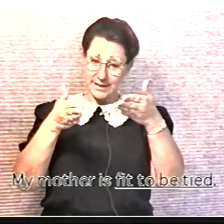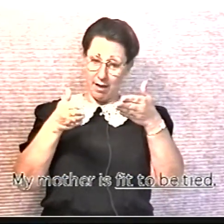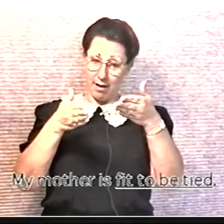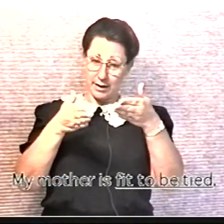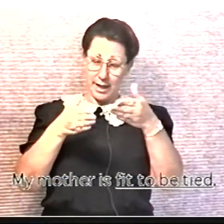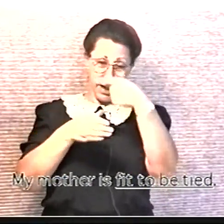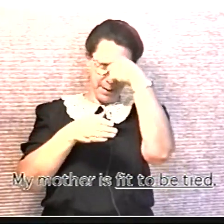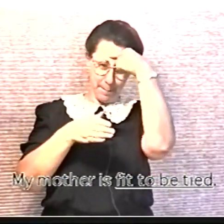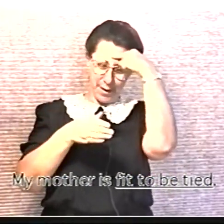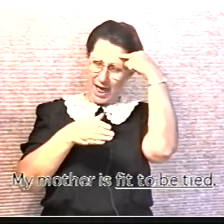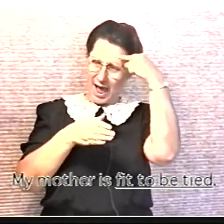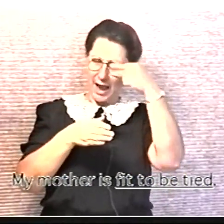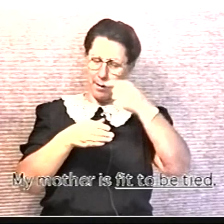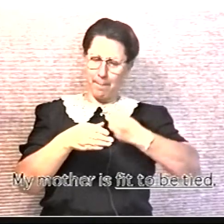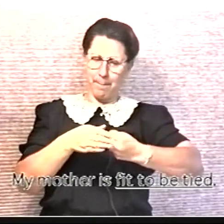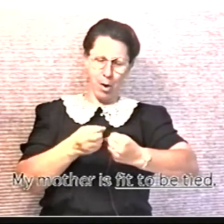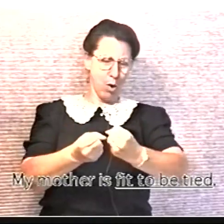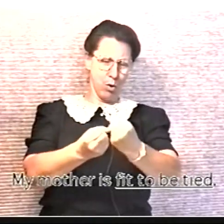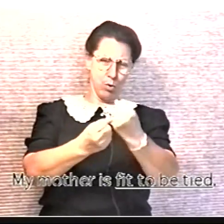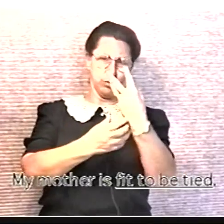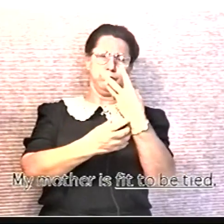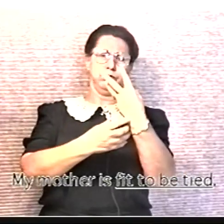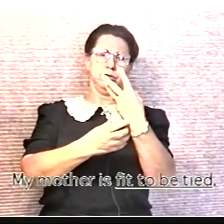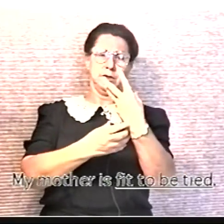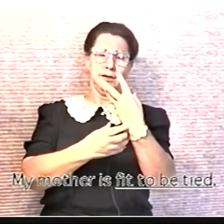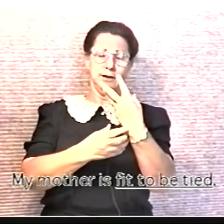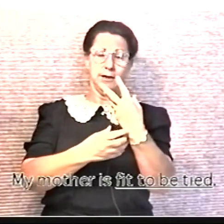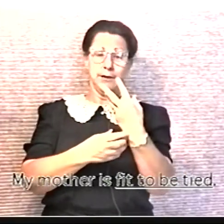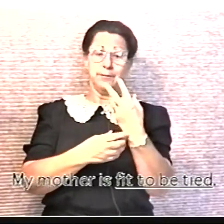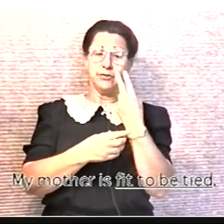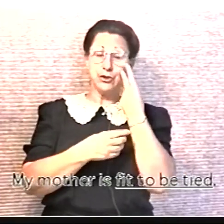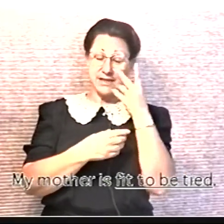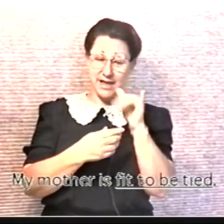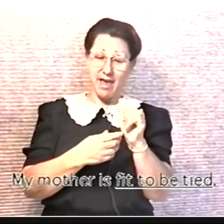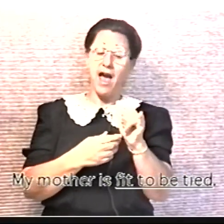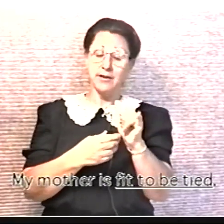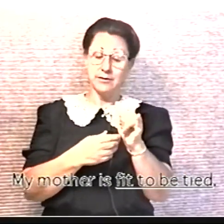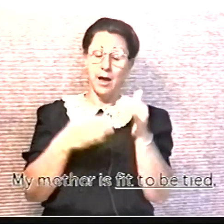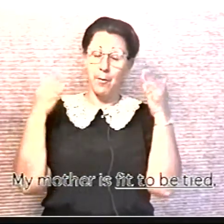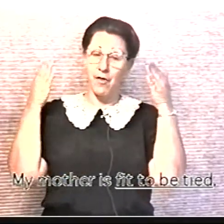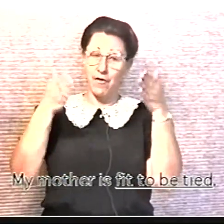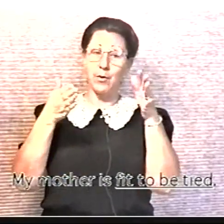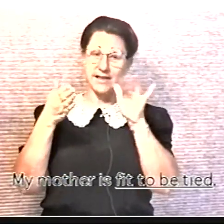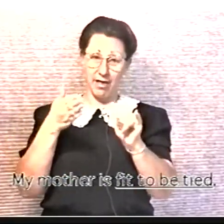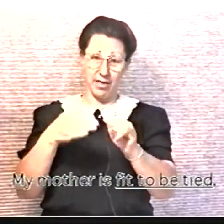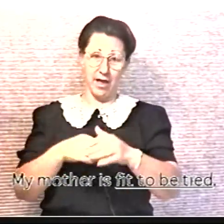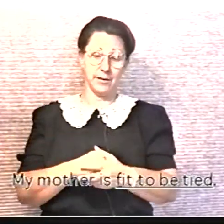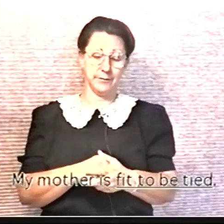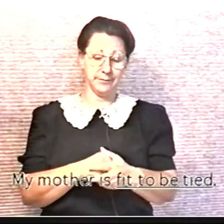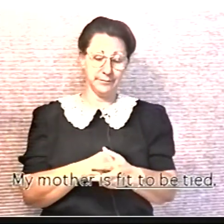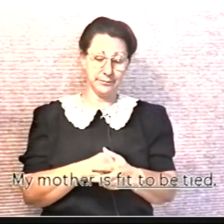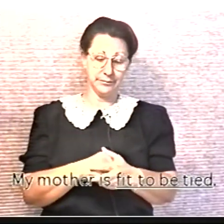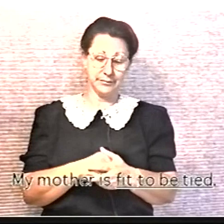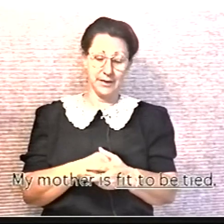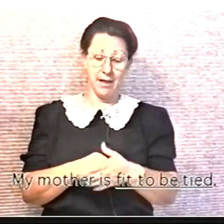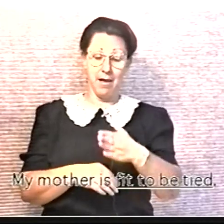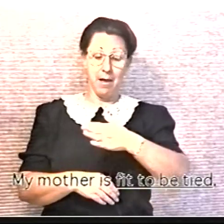on in black, bold. You see that? I'm going to focus on that.